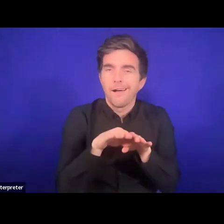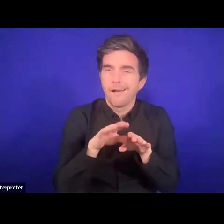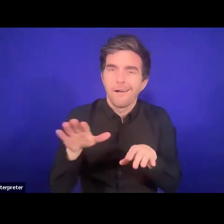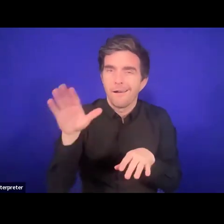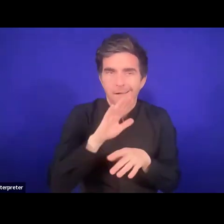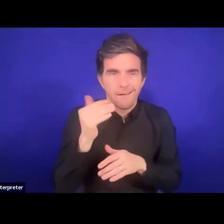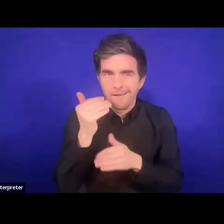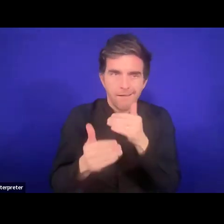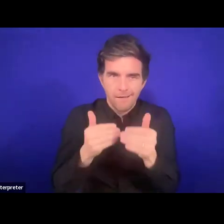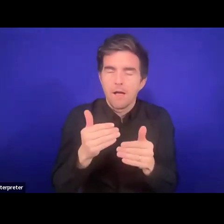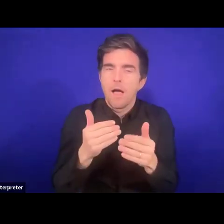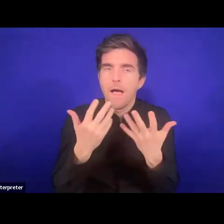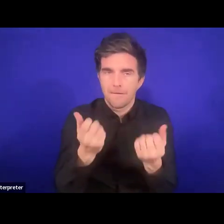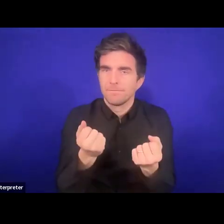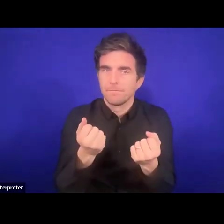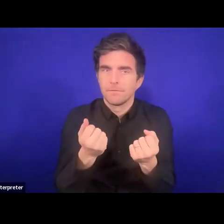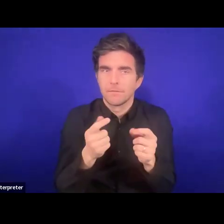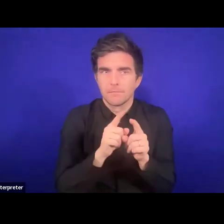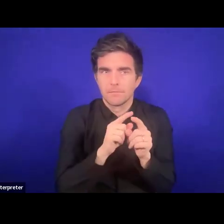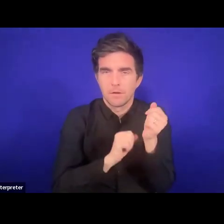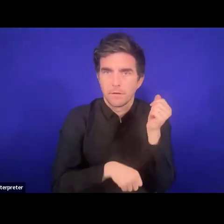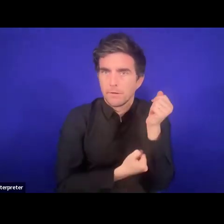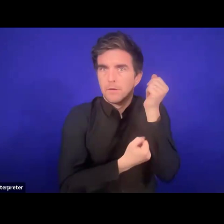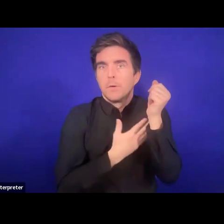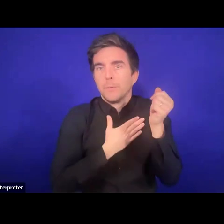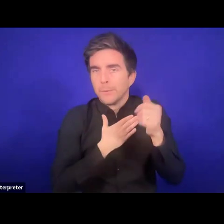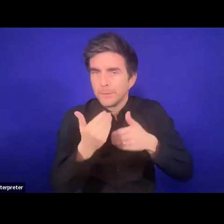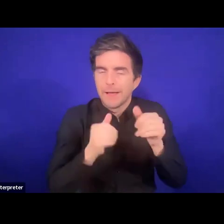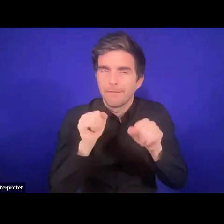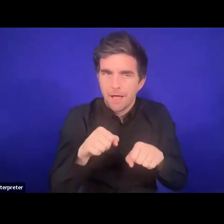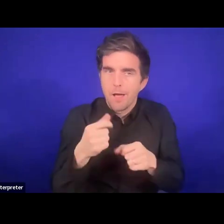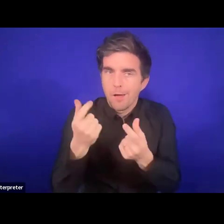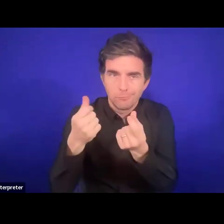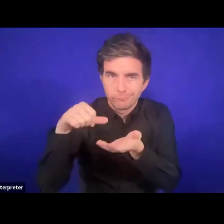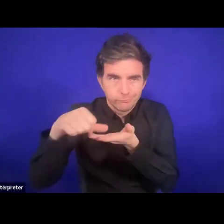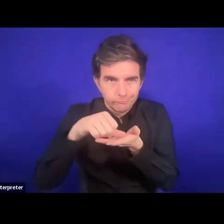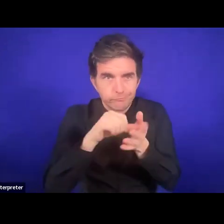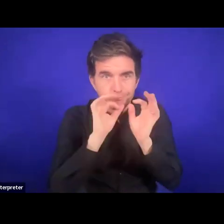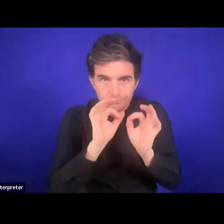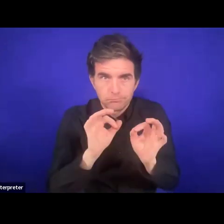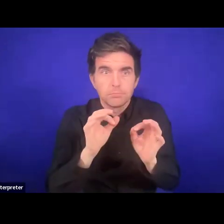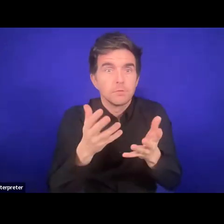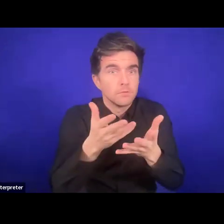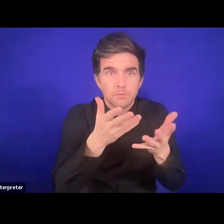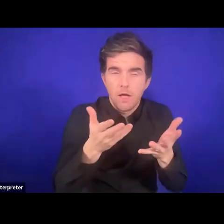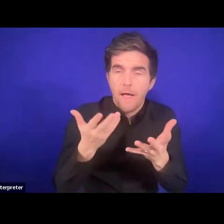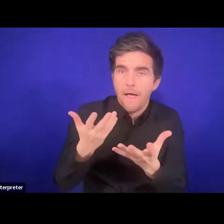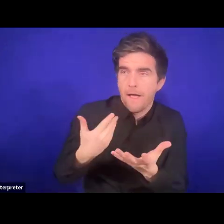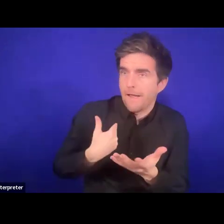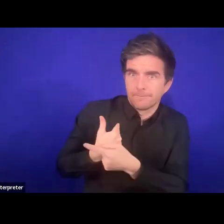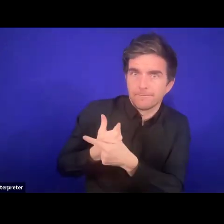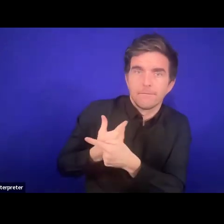in India, and we are huge, right? A 1 billion population, of which almost 60% still resides in rural